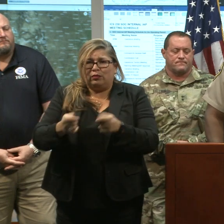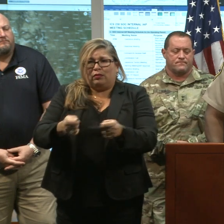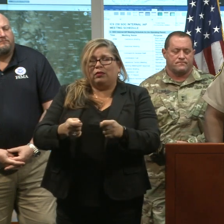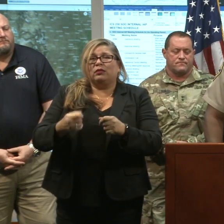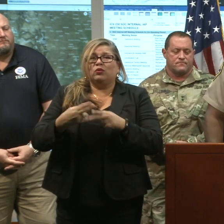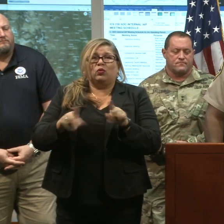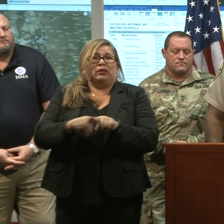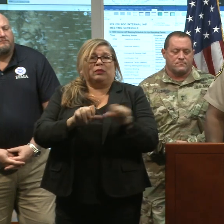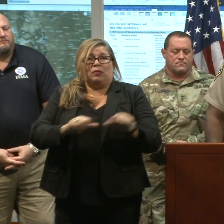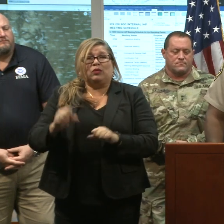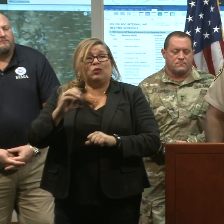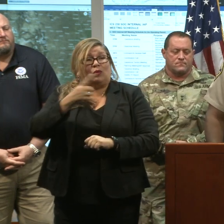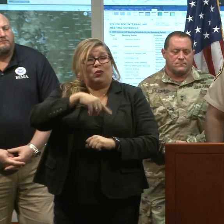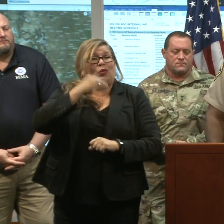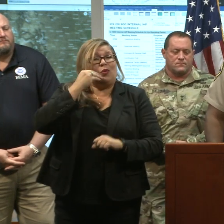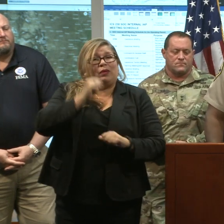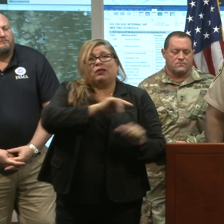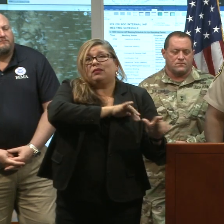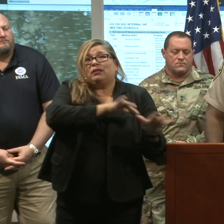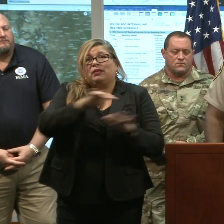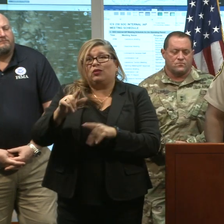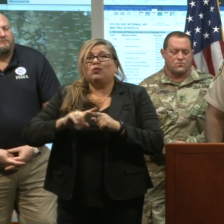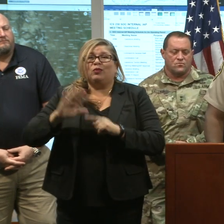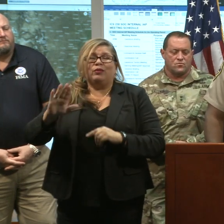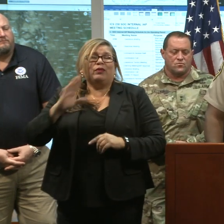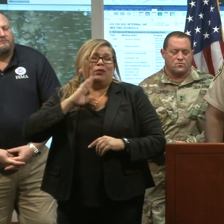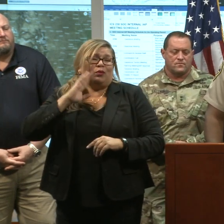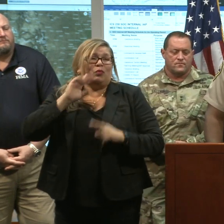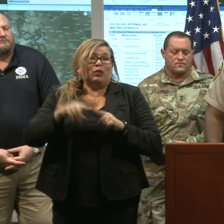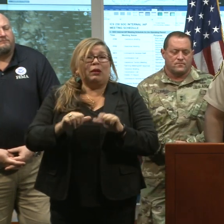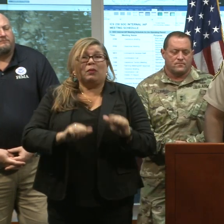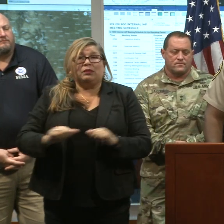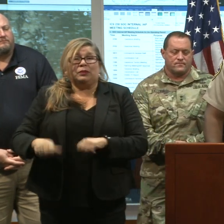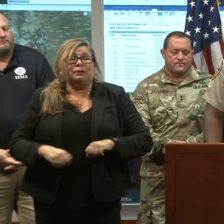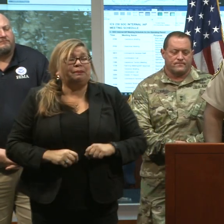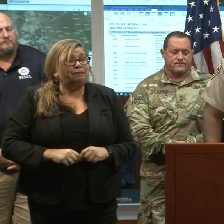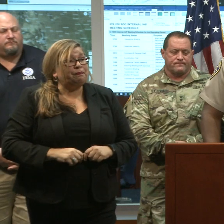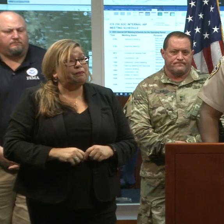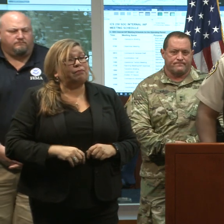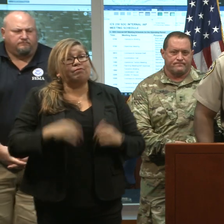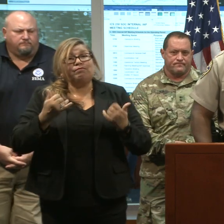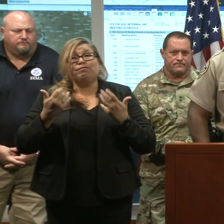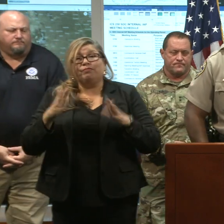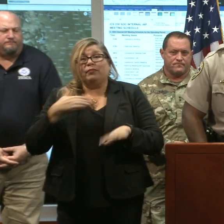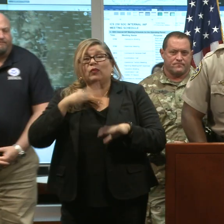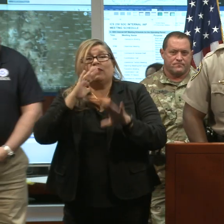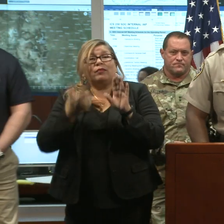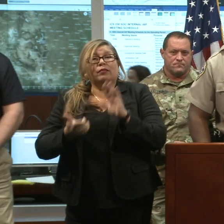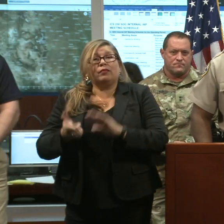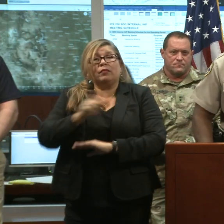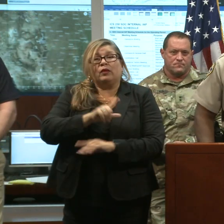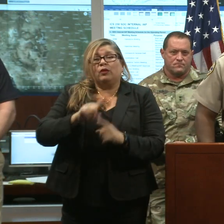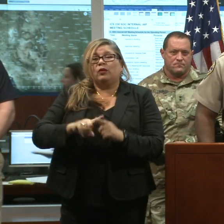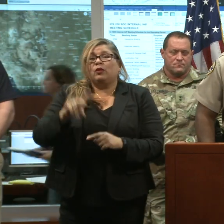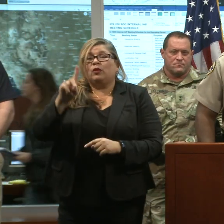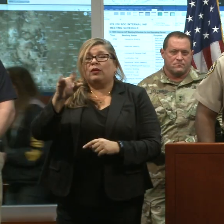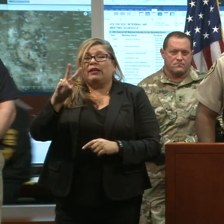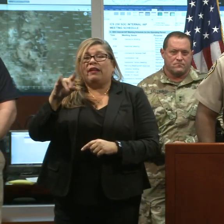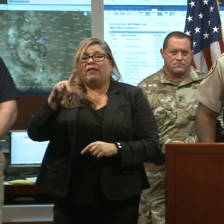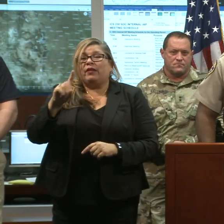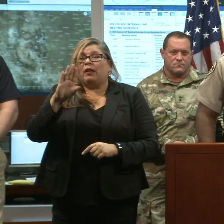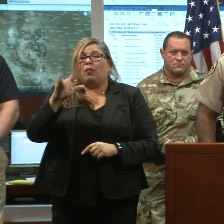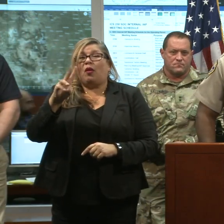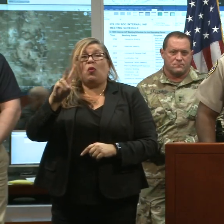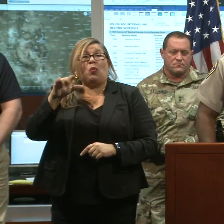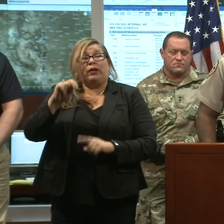the people back into their neighborhood as soon as possible. And with that, I'd like to turn it over to David Baldwin,